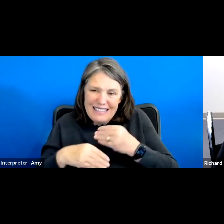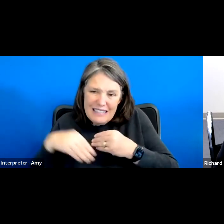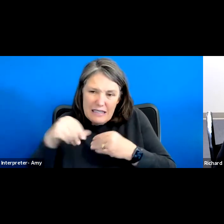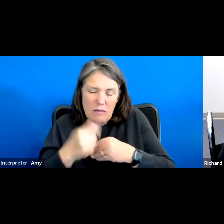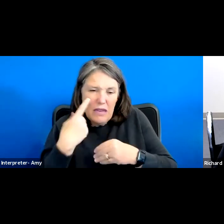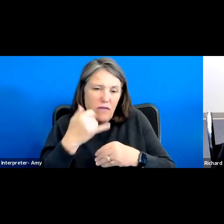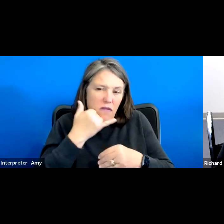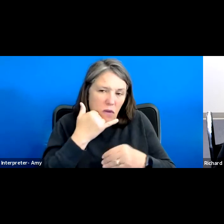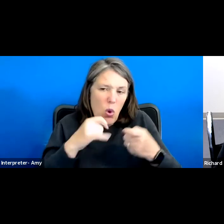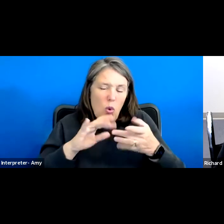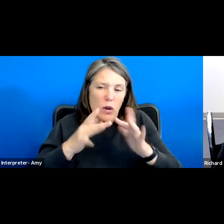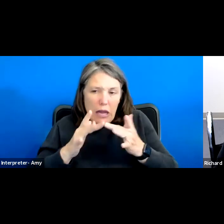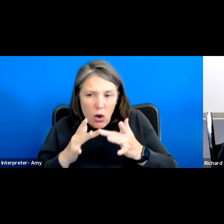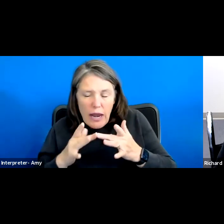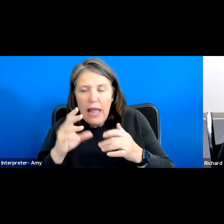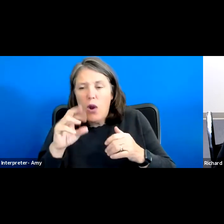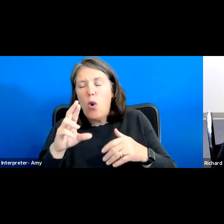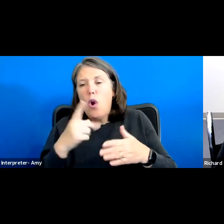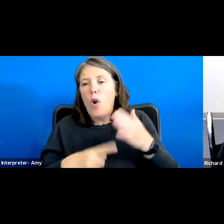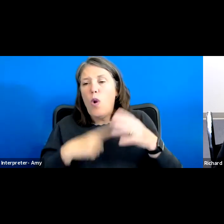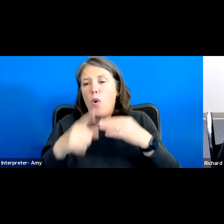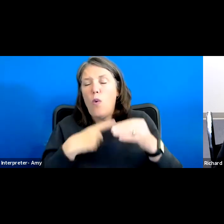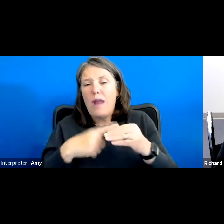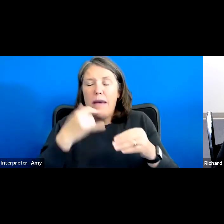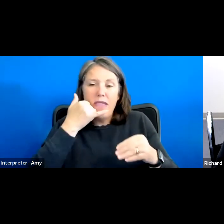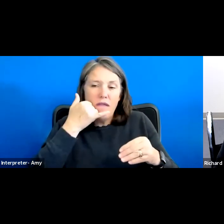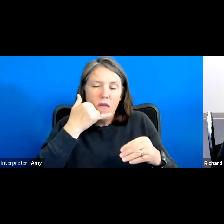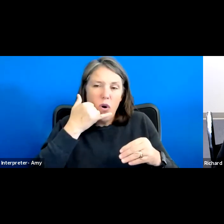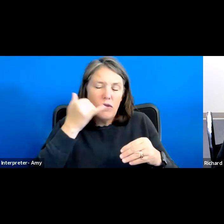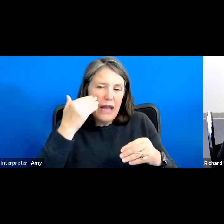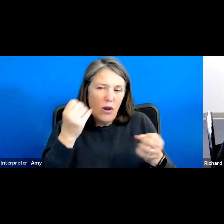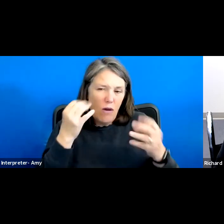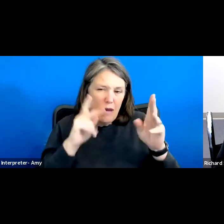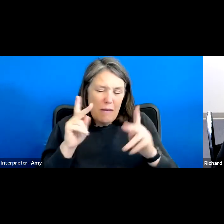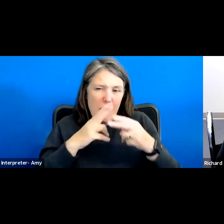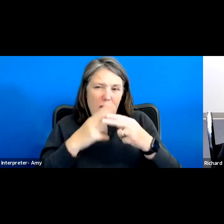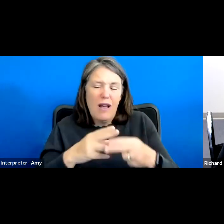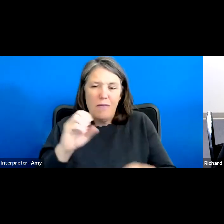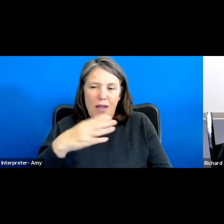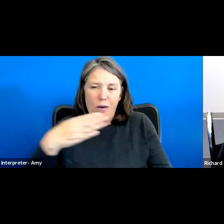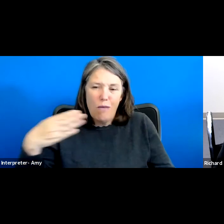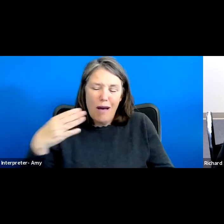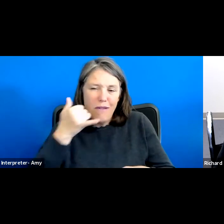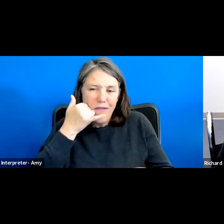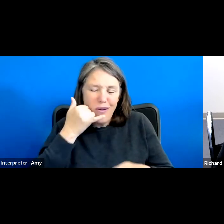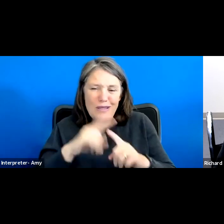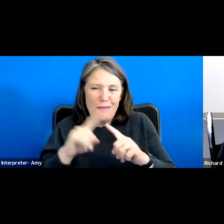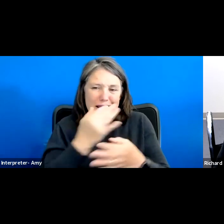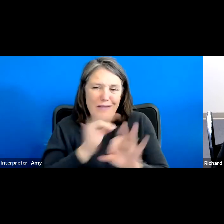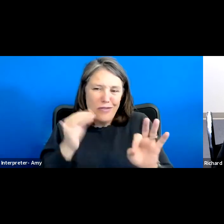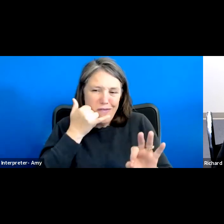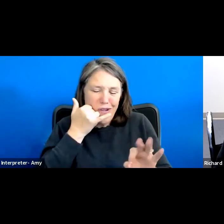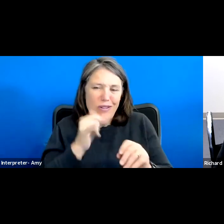and internet. Or what about the phones? I know many people call them the Obama phones, but the free phones that